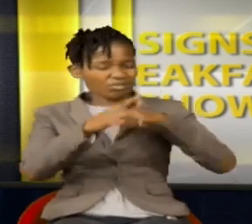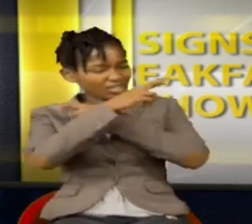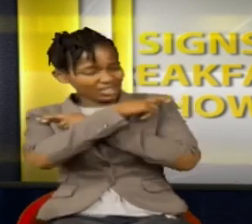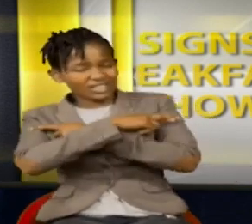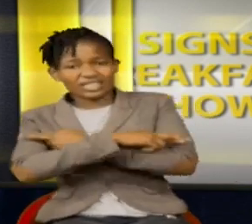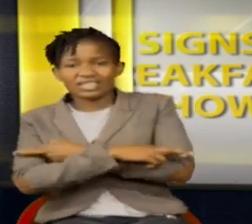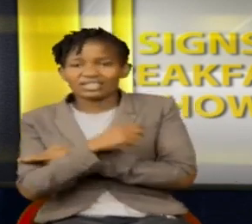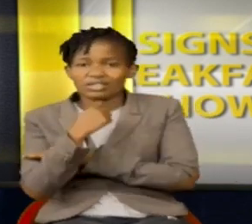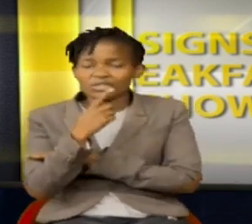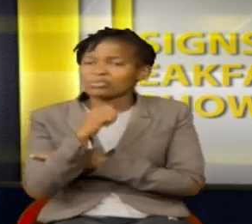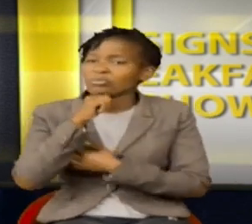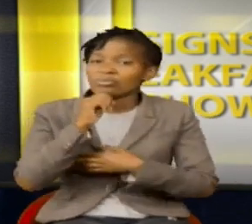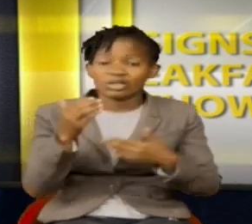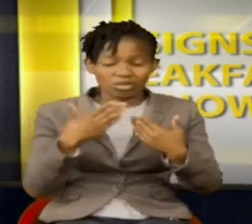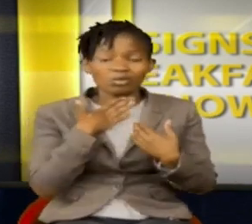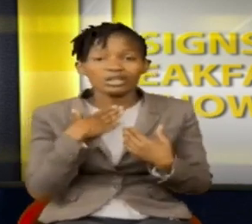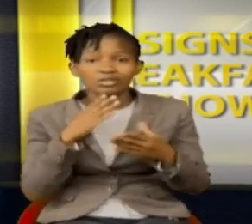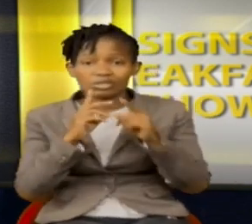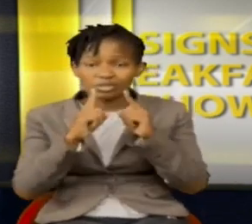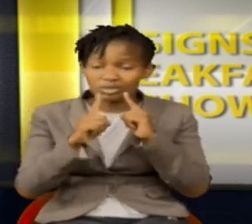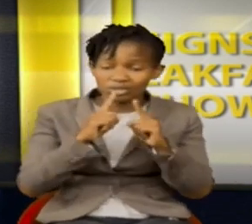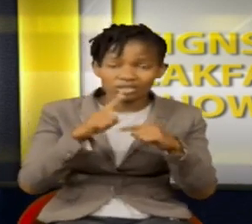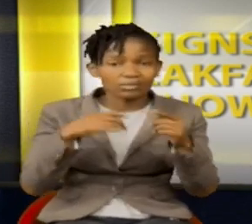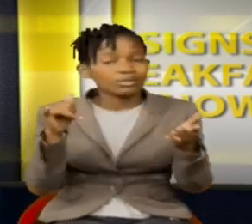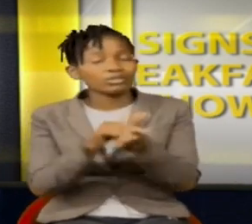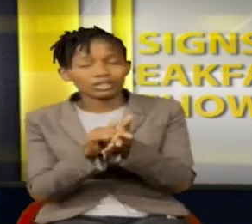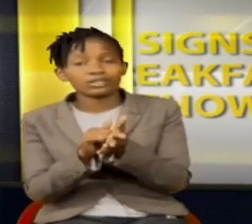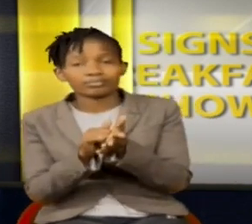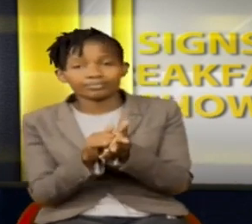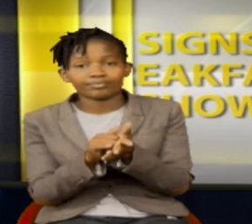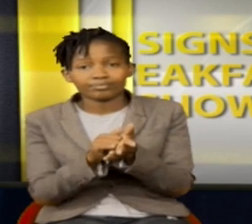happening and we don't want to talk about it. Yes. You know, there are those parents who have that very sad,